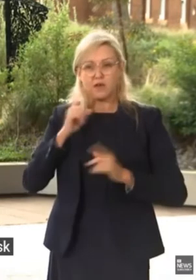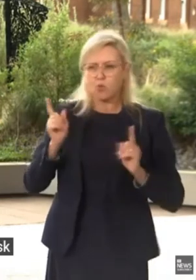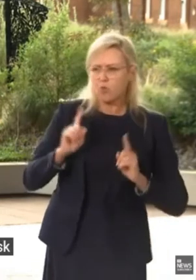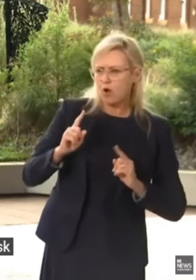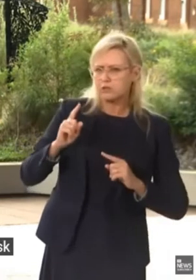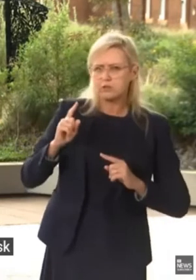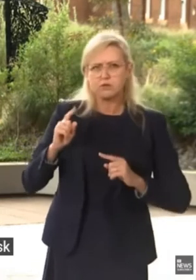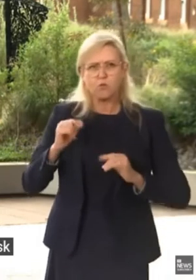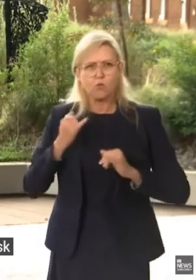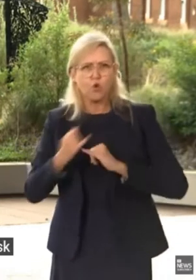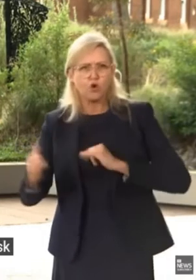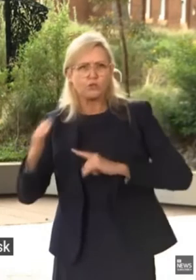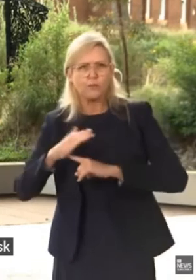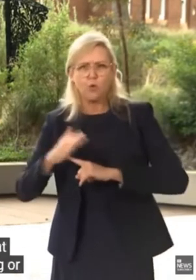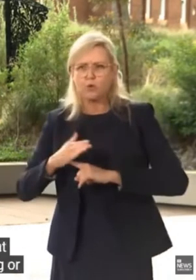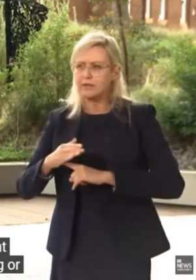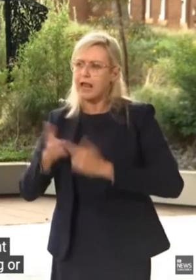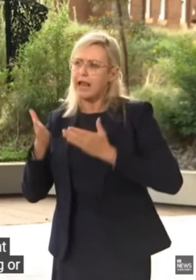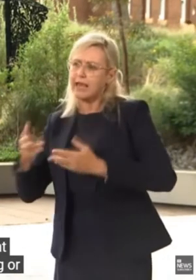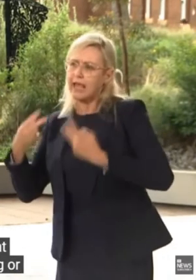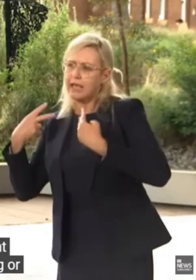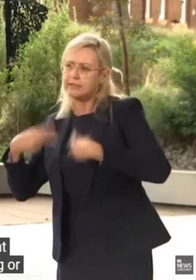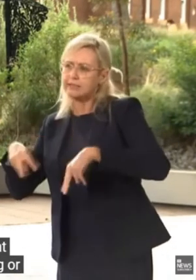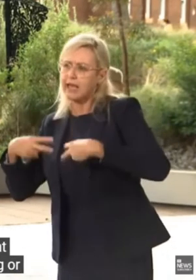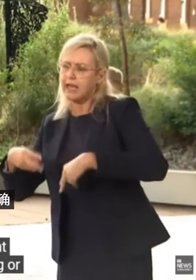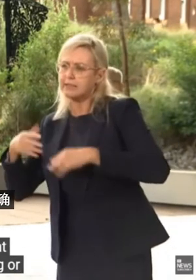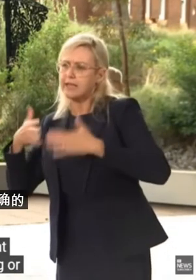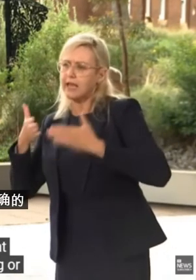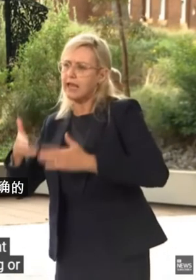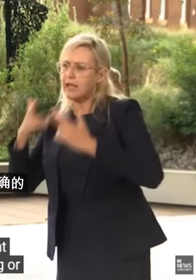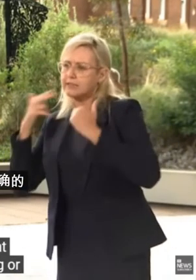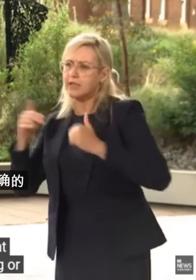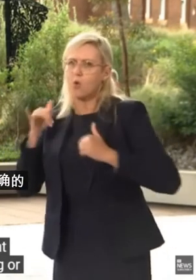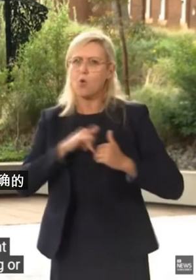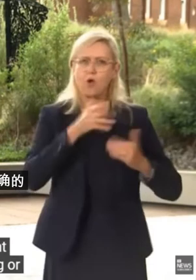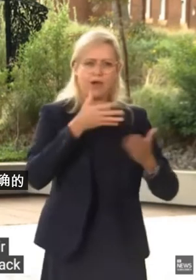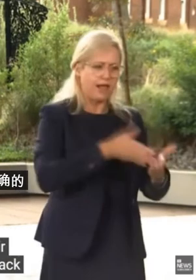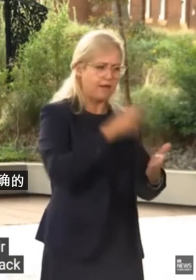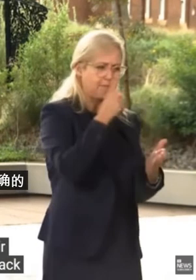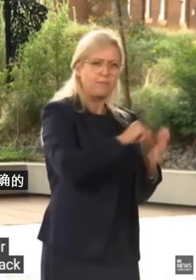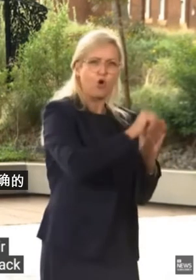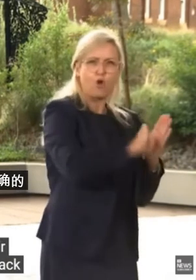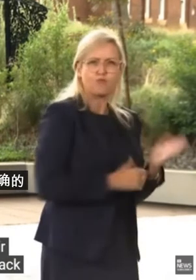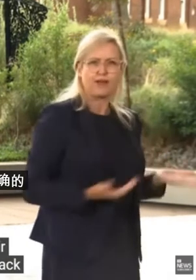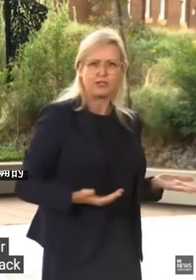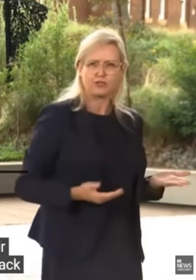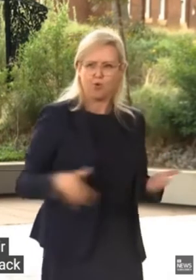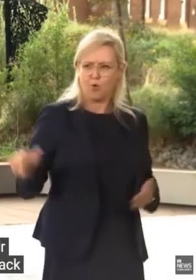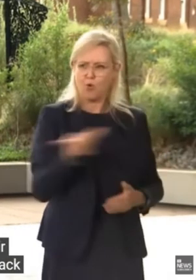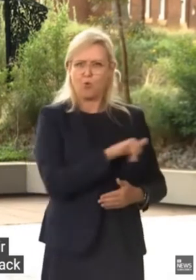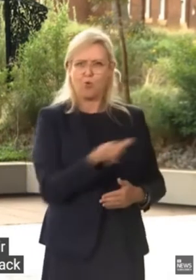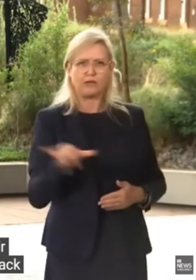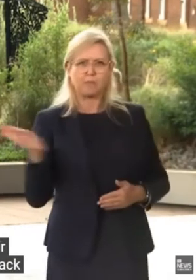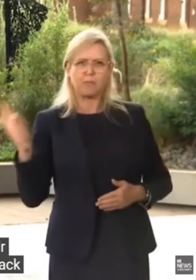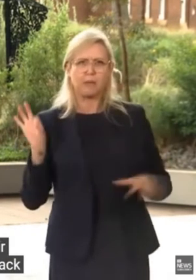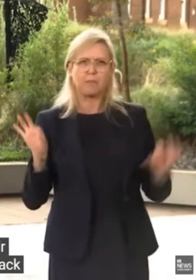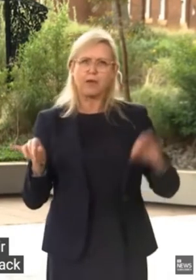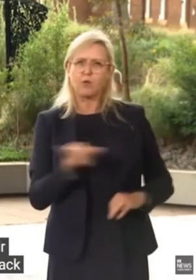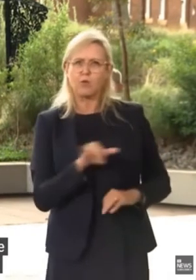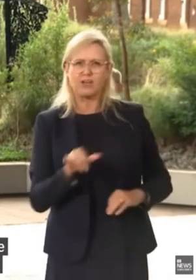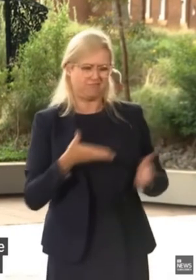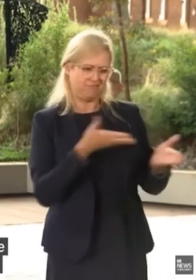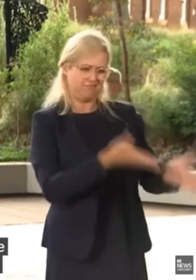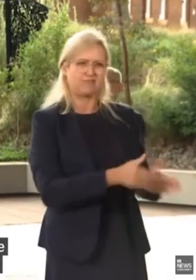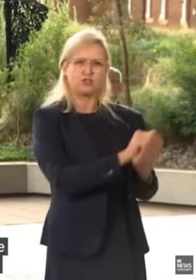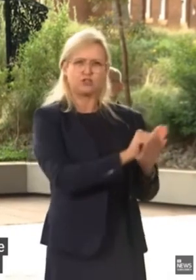dancing or someone getting their non-urgent elective surgery back, I know what the right approach is. And the right approach is to ensure we bring back